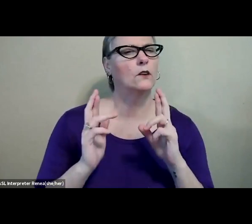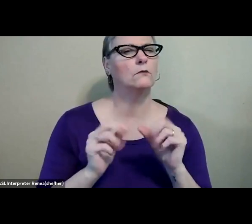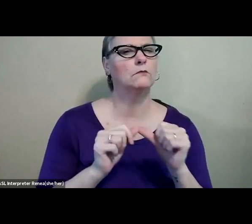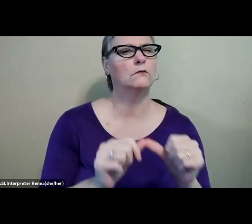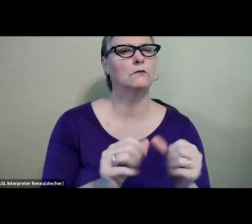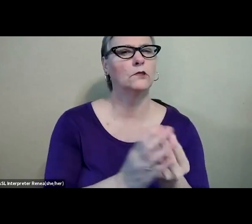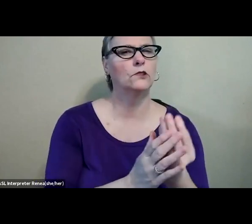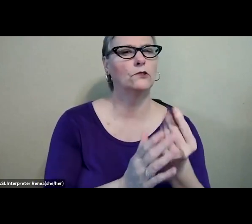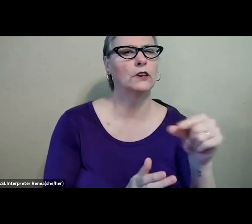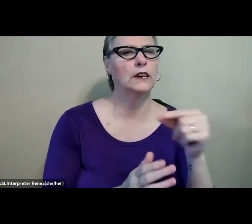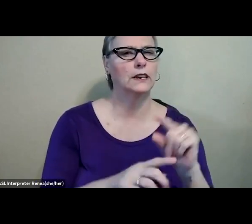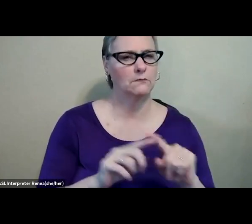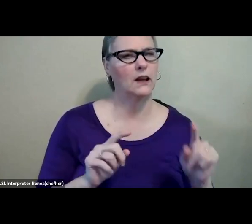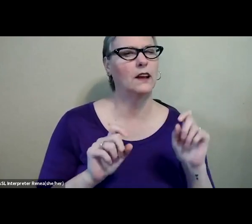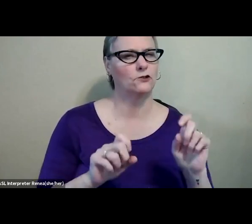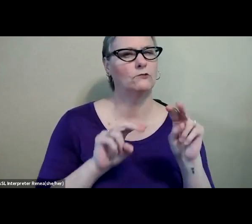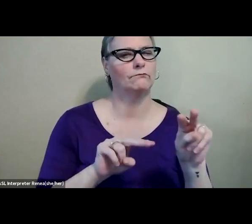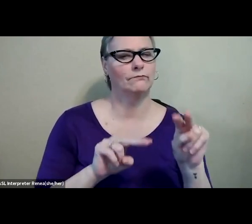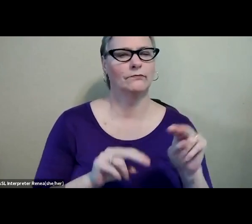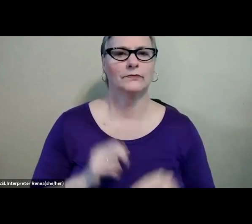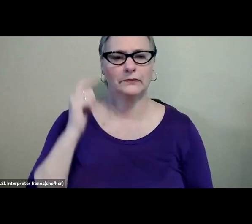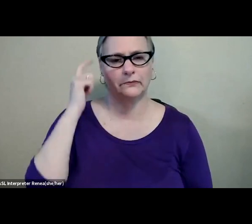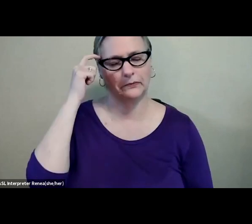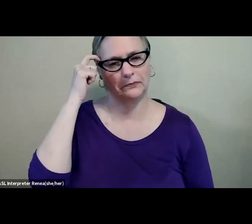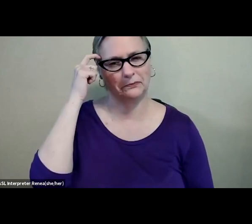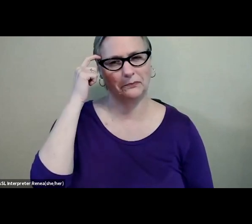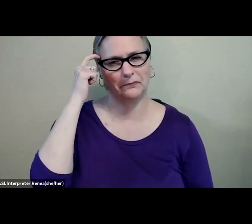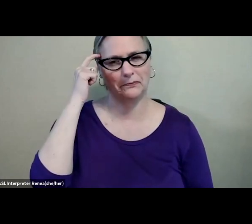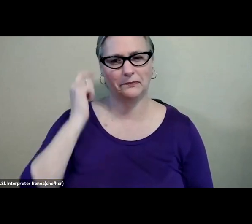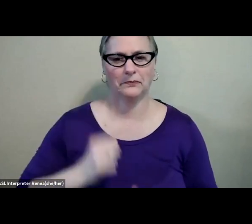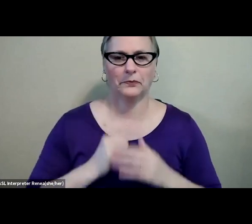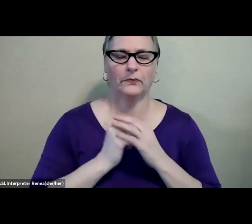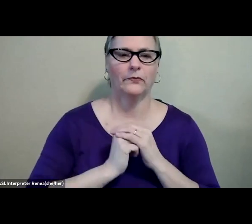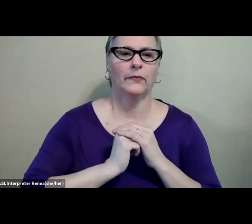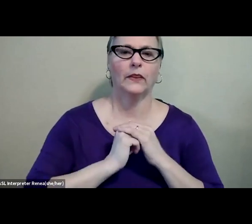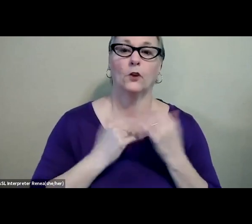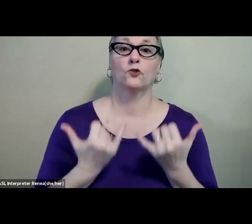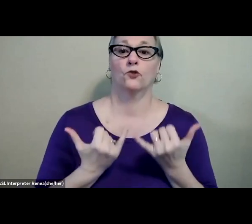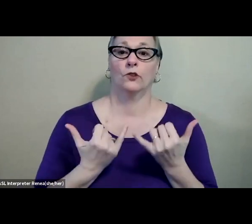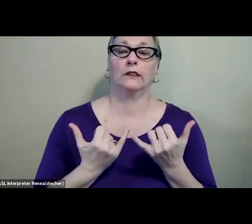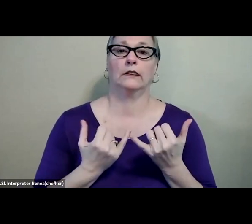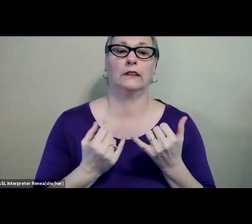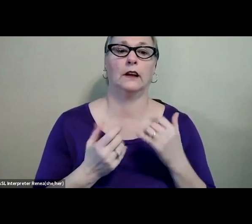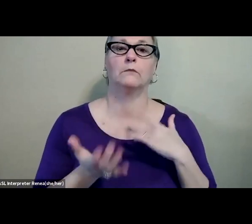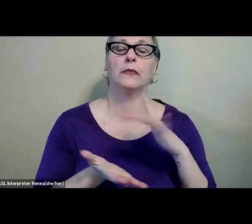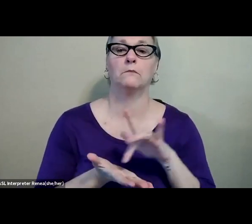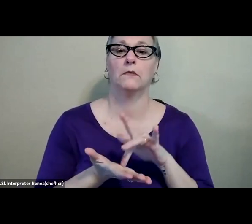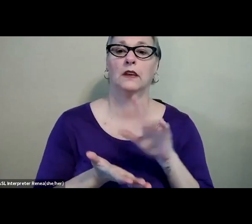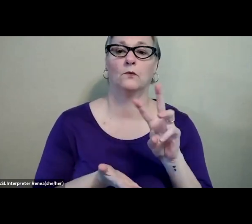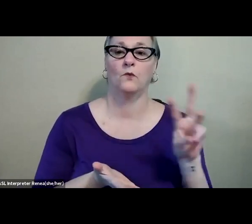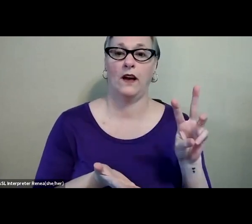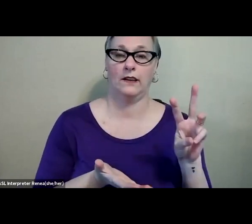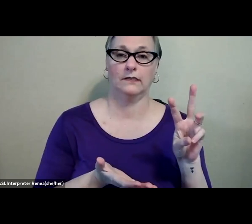but uh could use some tending to um i am i'm currently located in the midwest of the united